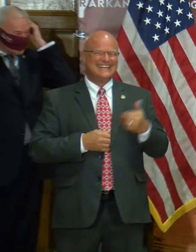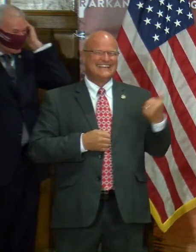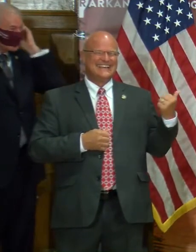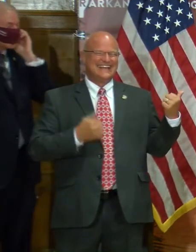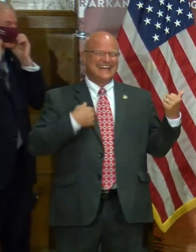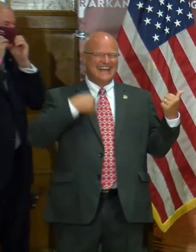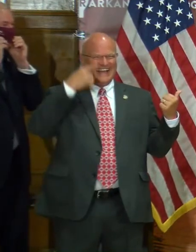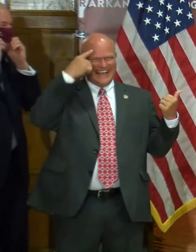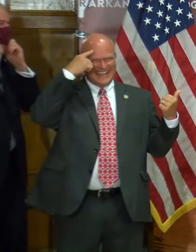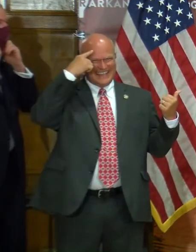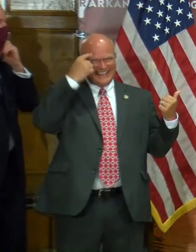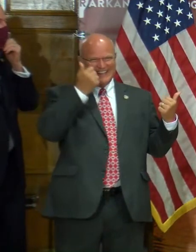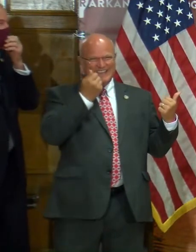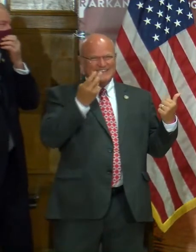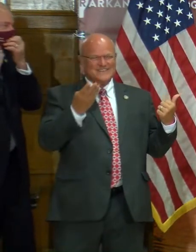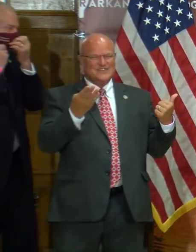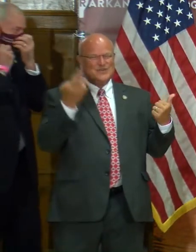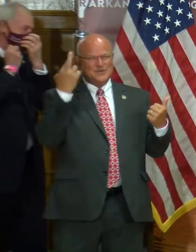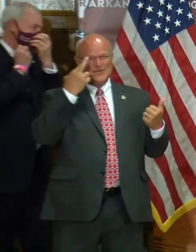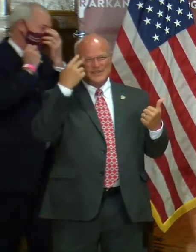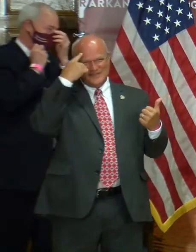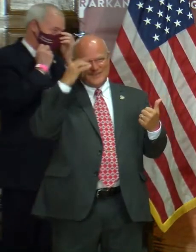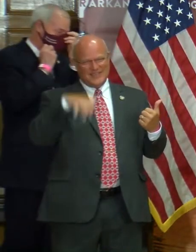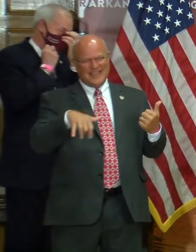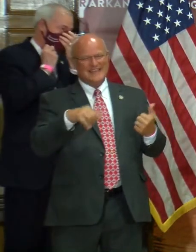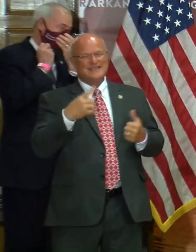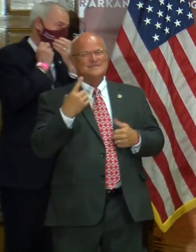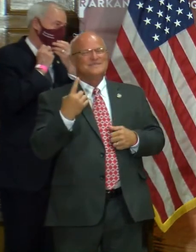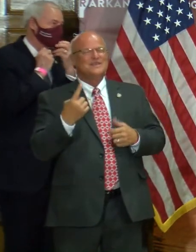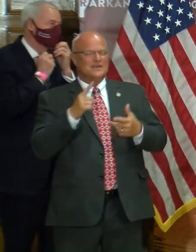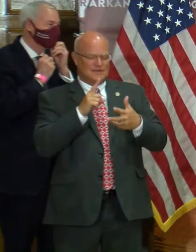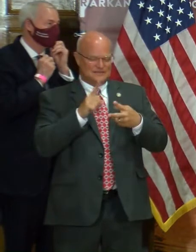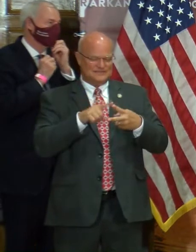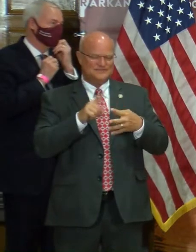I think there are a couple of primary reasons with that, Jay. One is